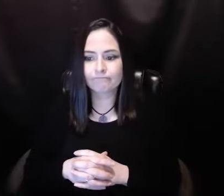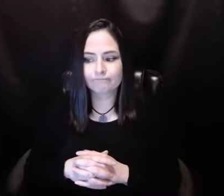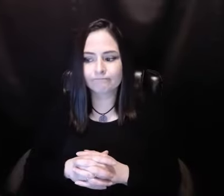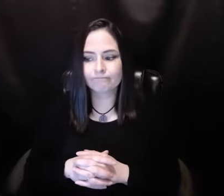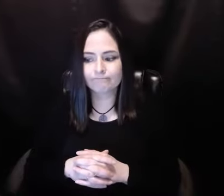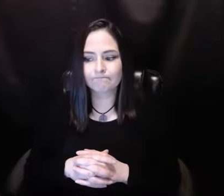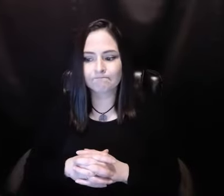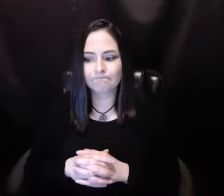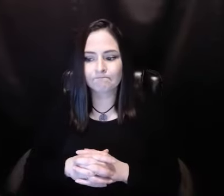I um